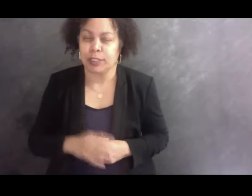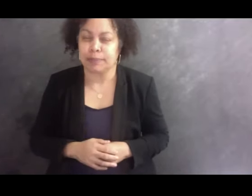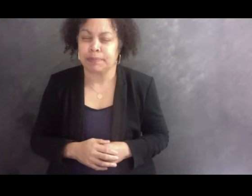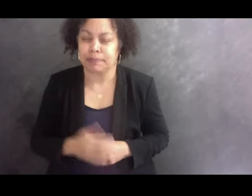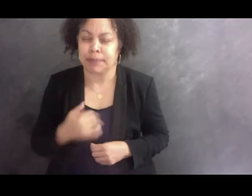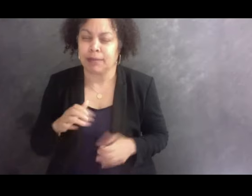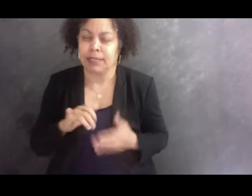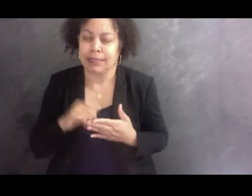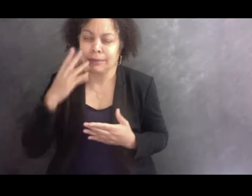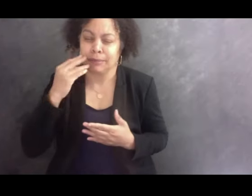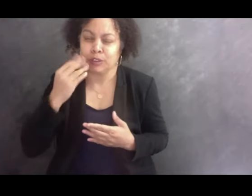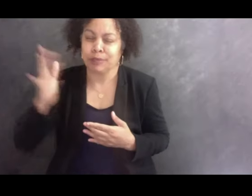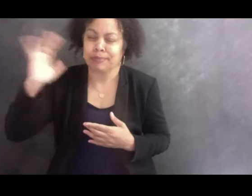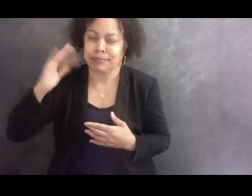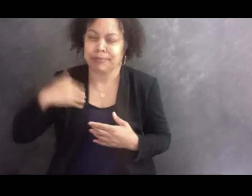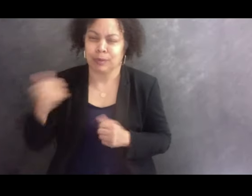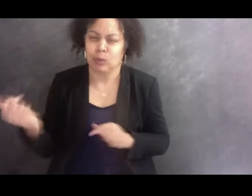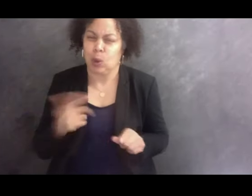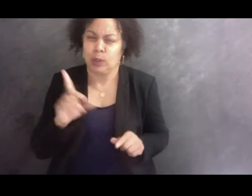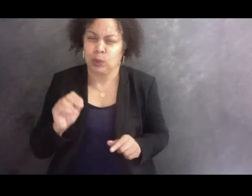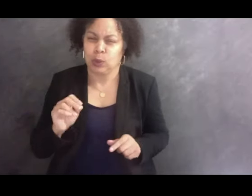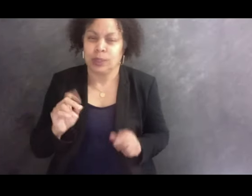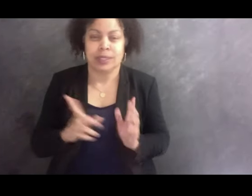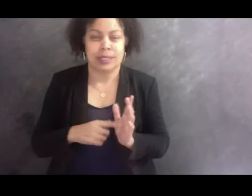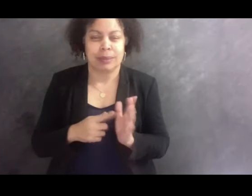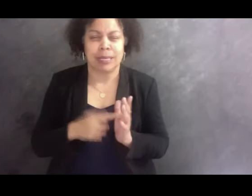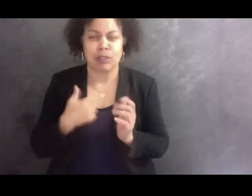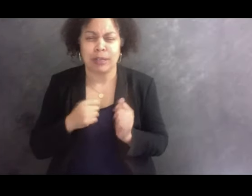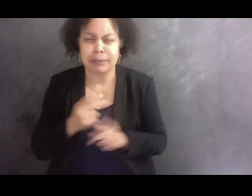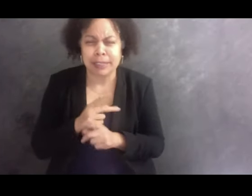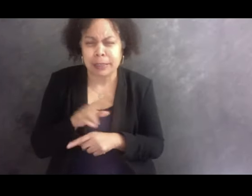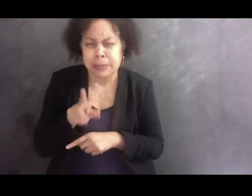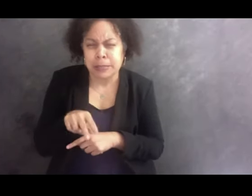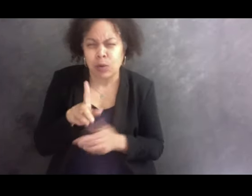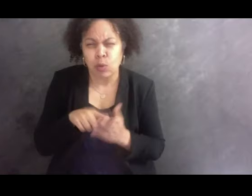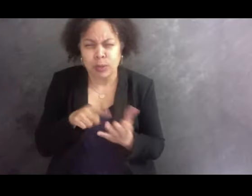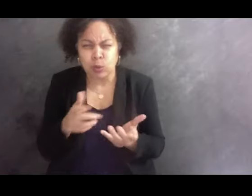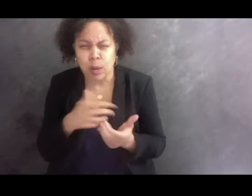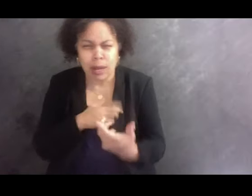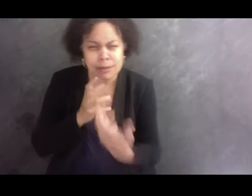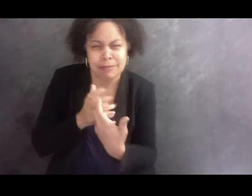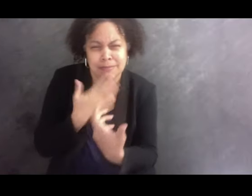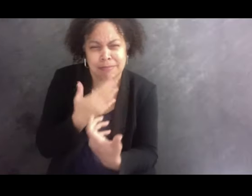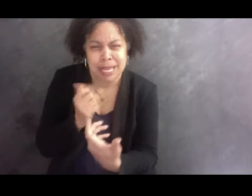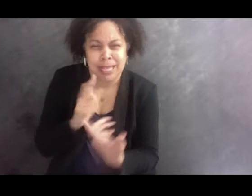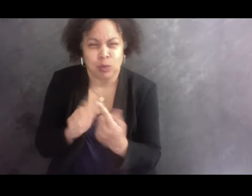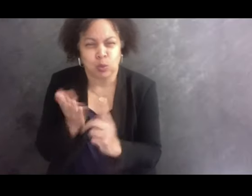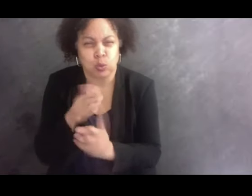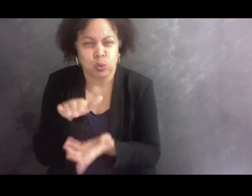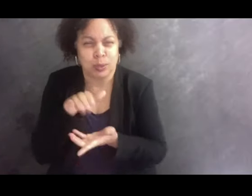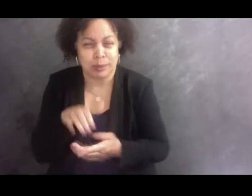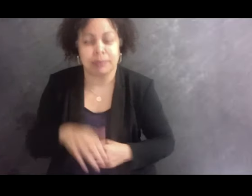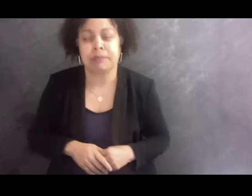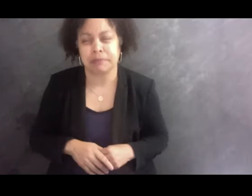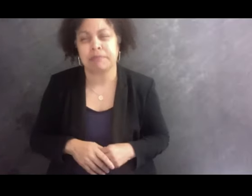of us have some experience with, which is trying to imagine what's a best fit for the grant, and to think about how what we're proposing can best fit